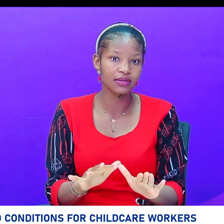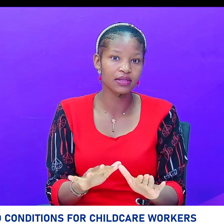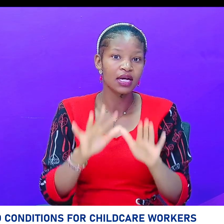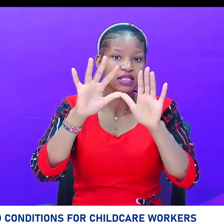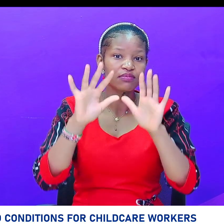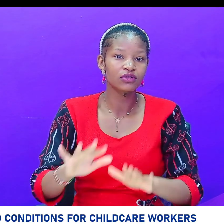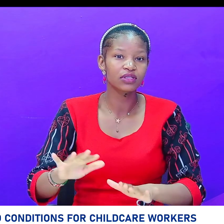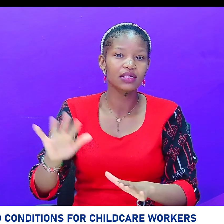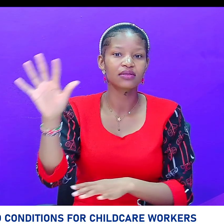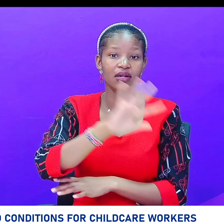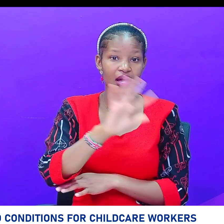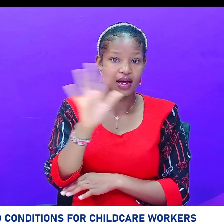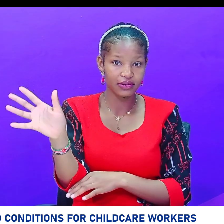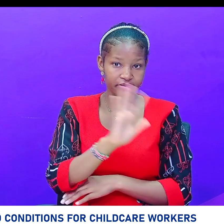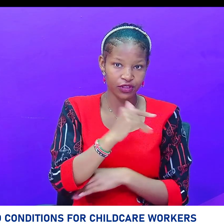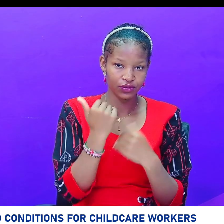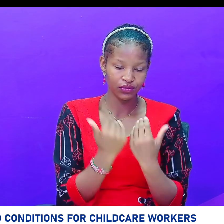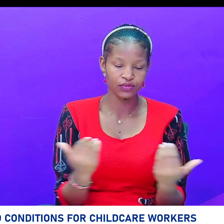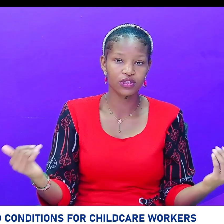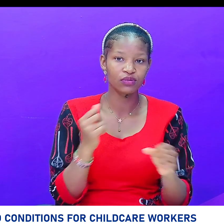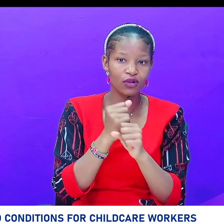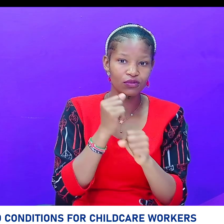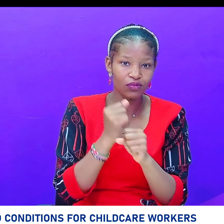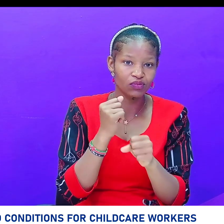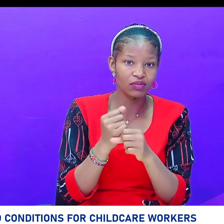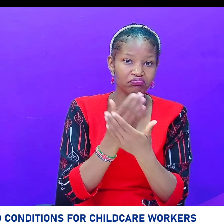Violence Against Women, emphasized the importance